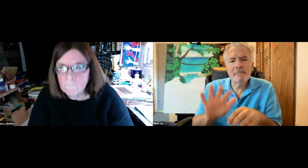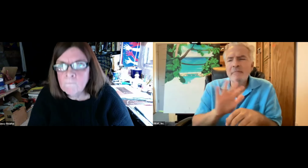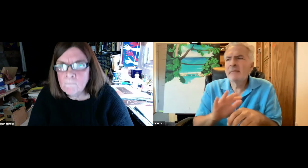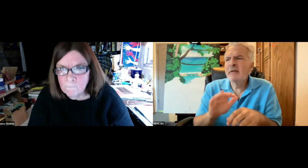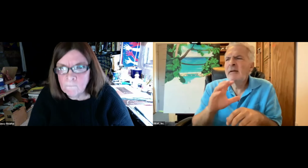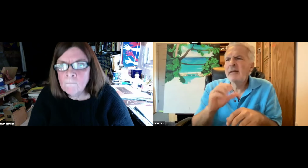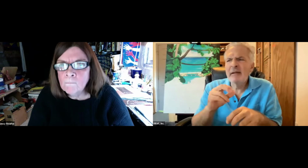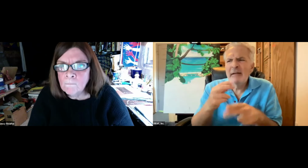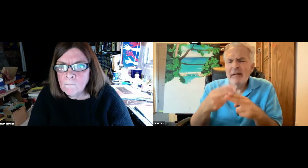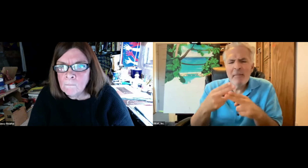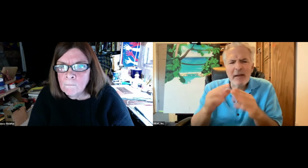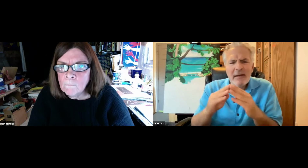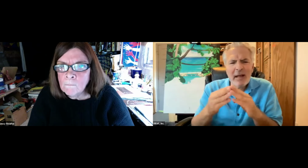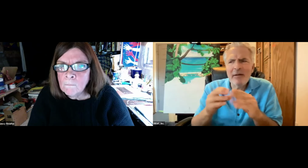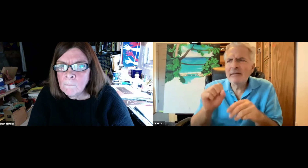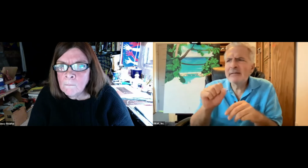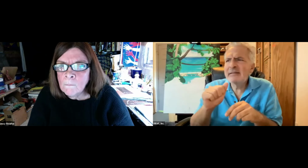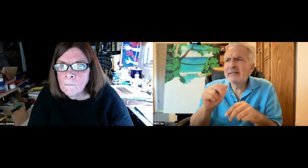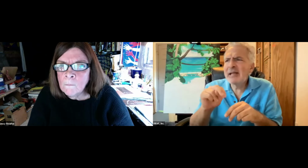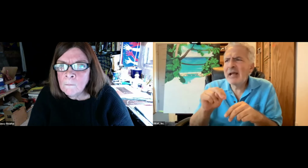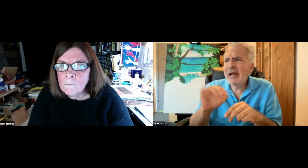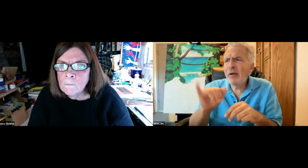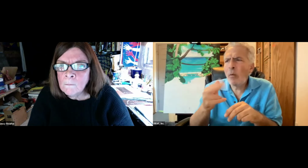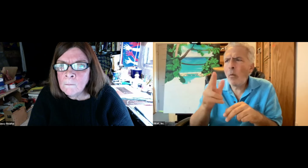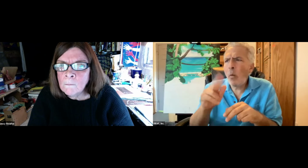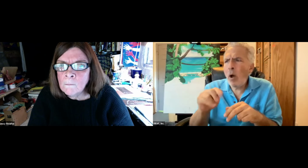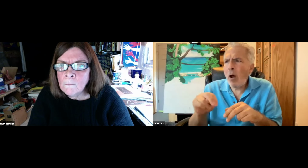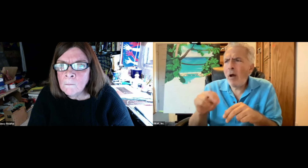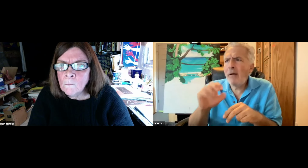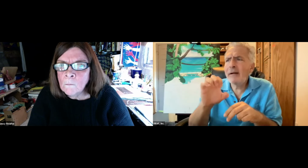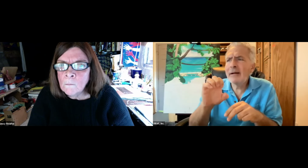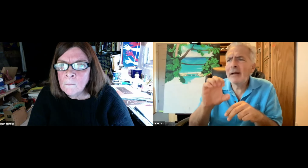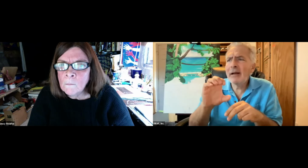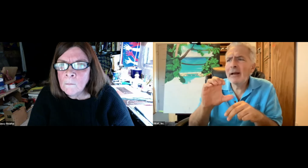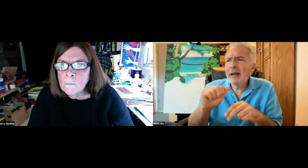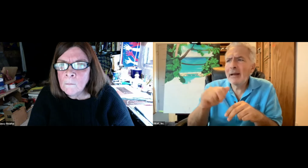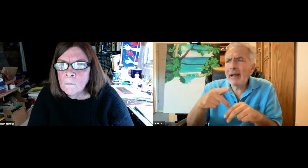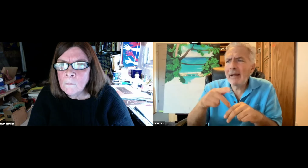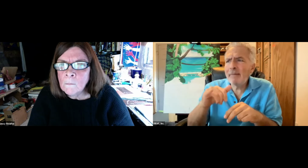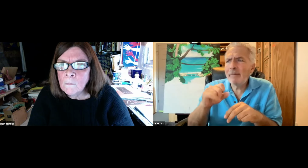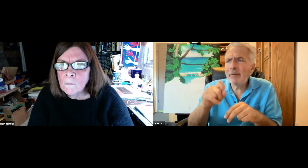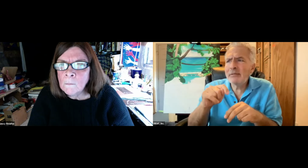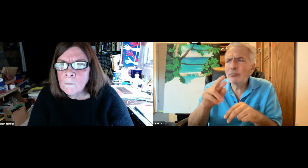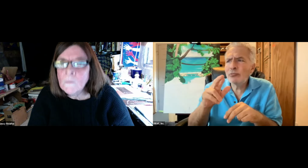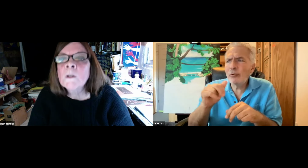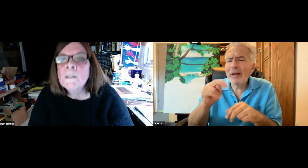in Southern California. And the name of the town, you said, was San Juan?